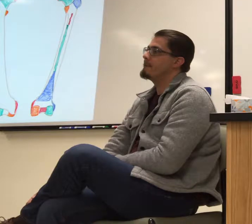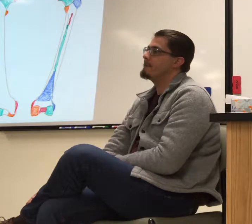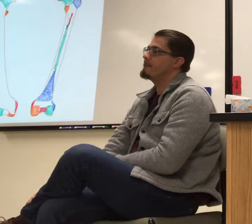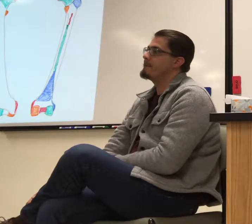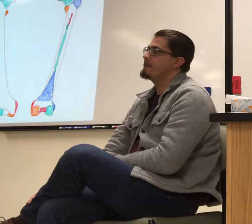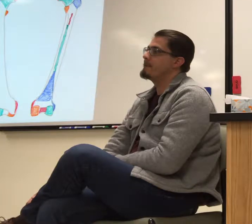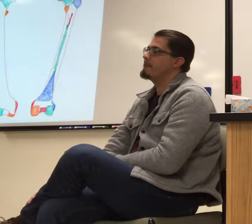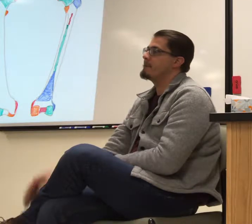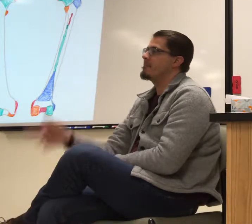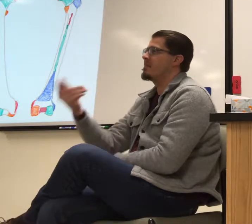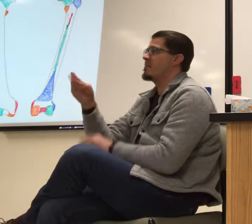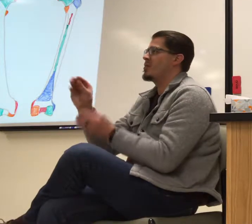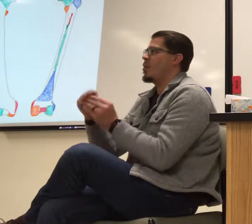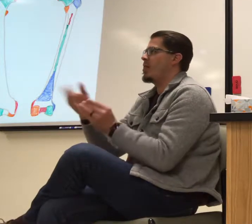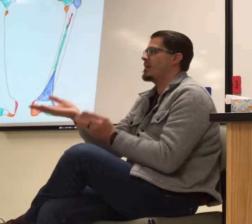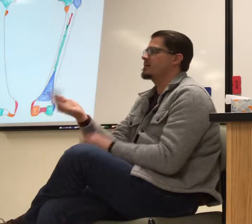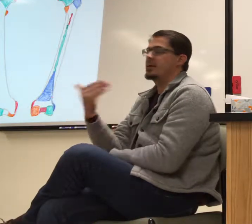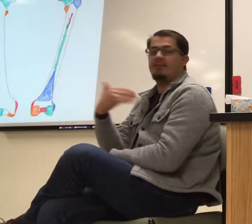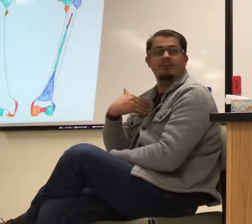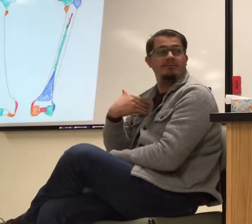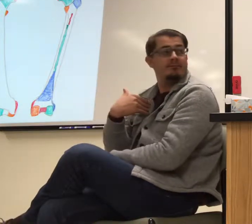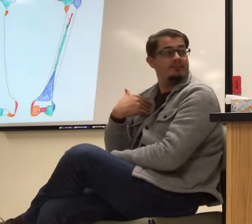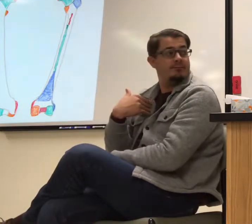A few more things here. I have the